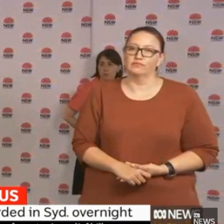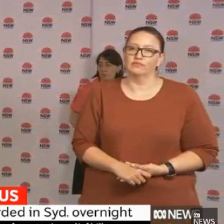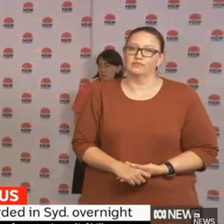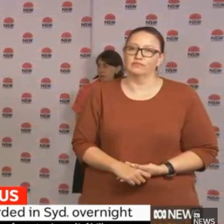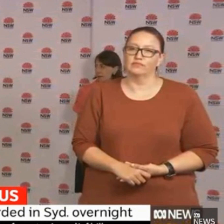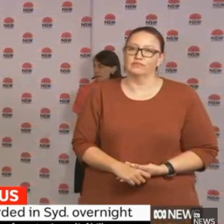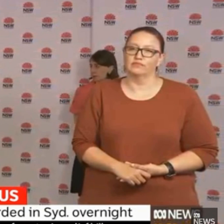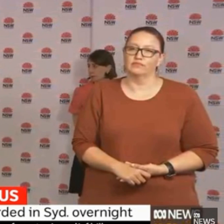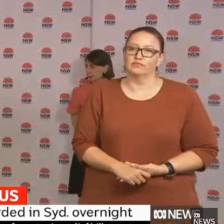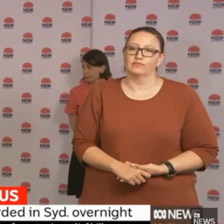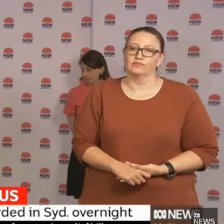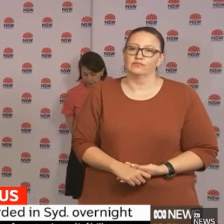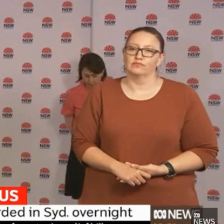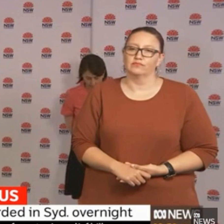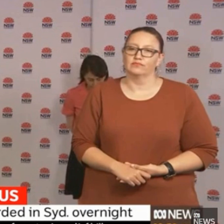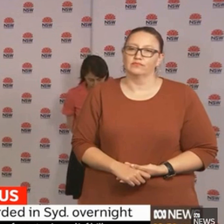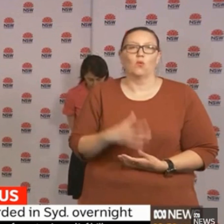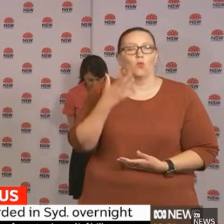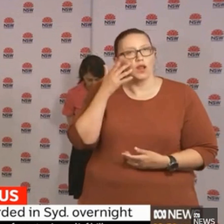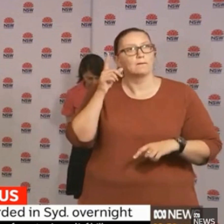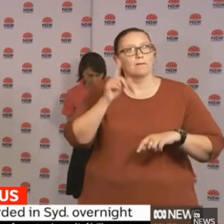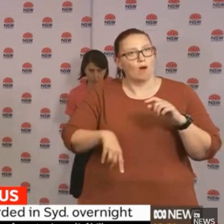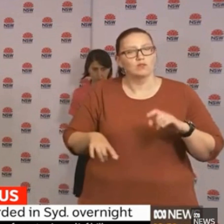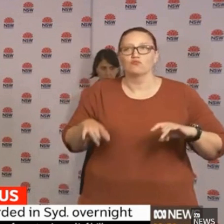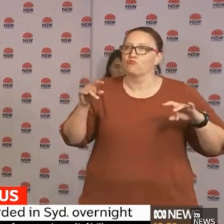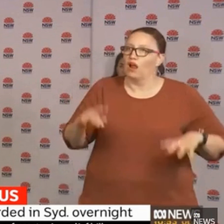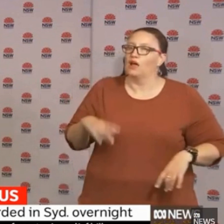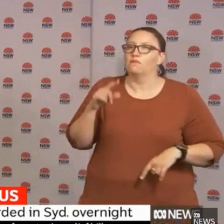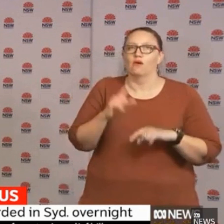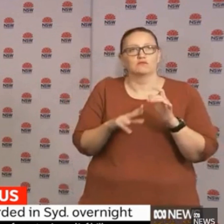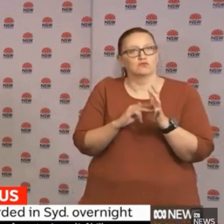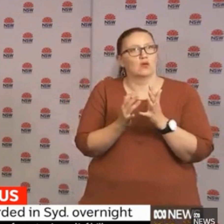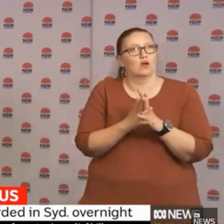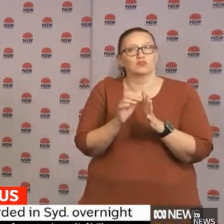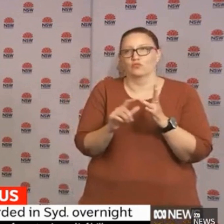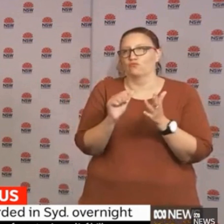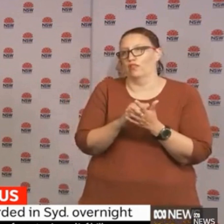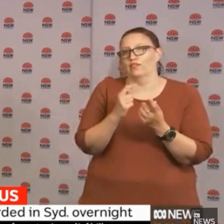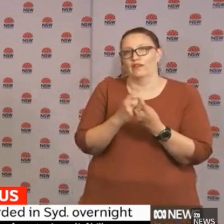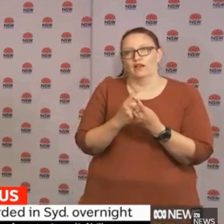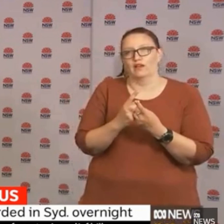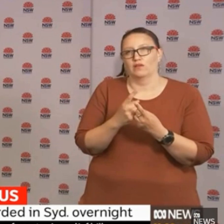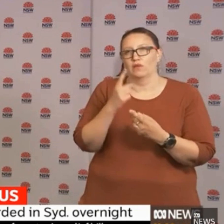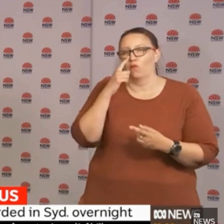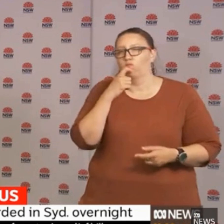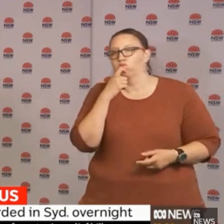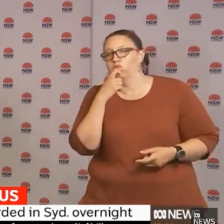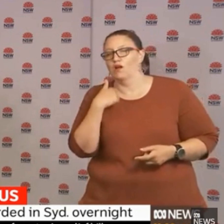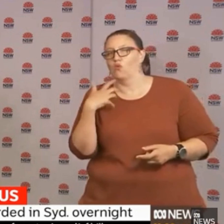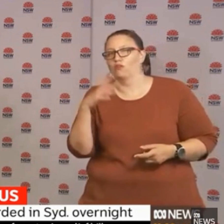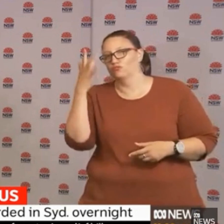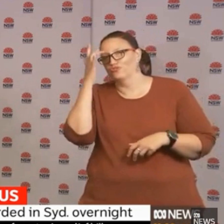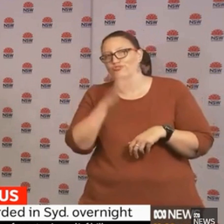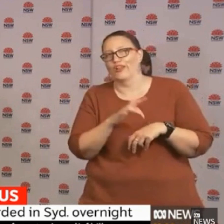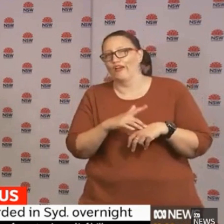when most of New South Wales, indeed most of Australia, is doing the right thing, I would just say to those people who are half contemplating